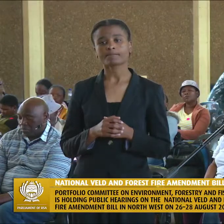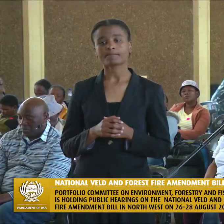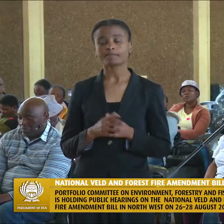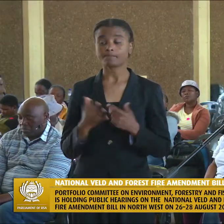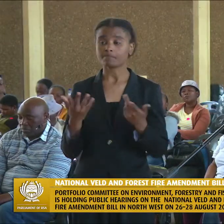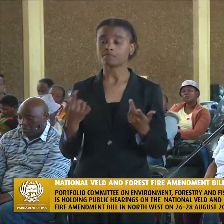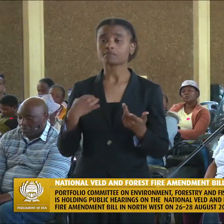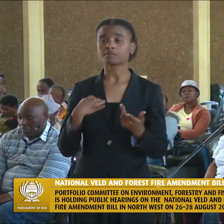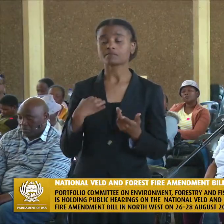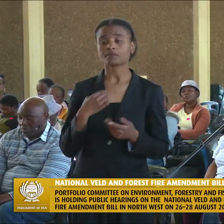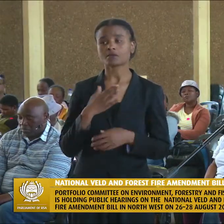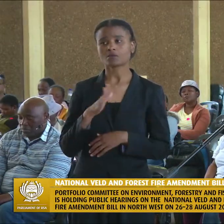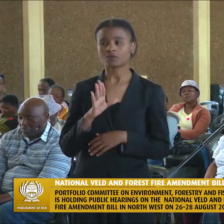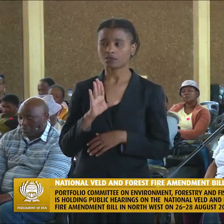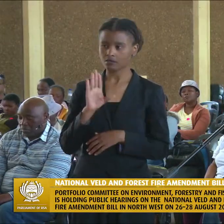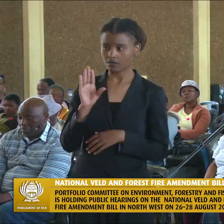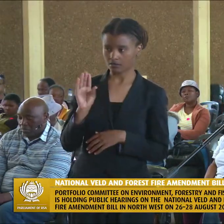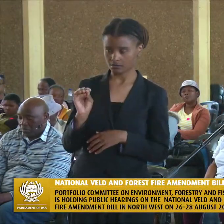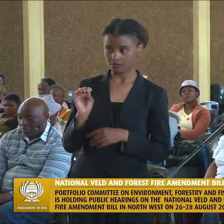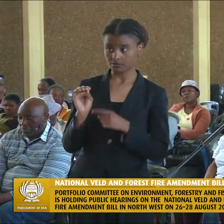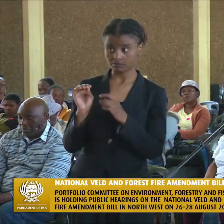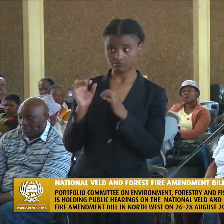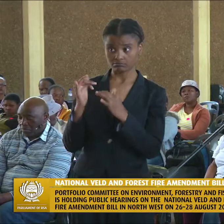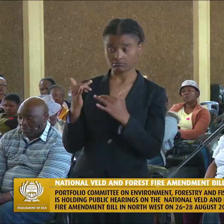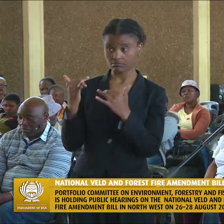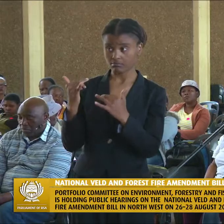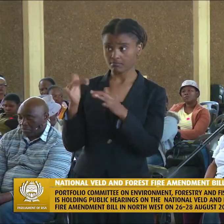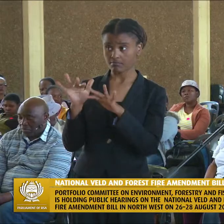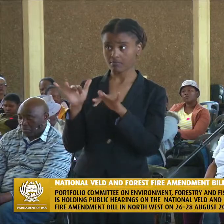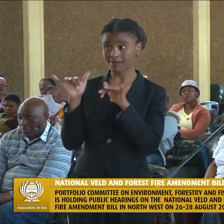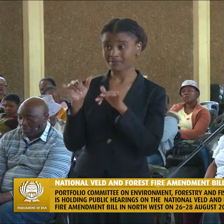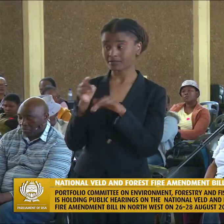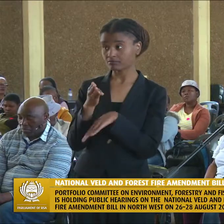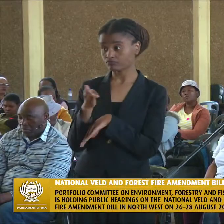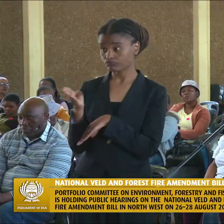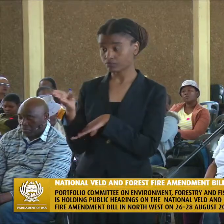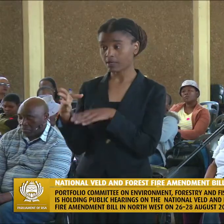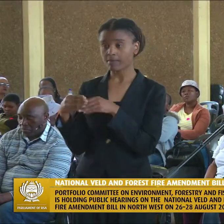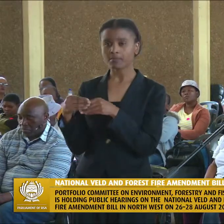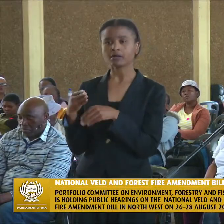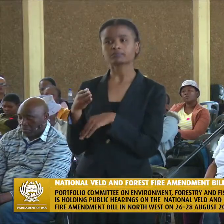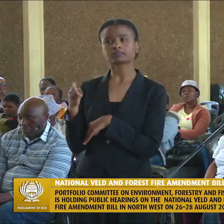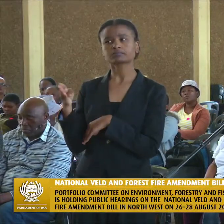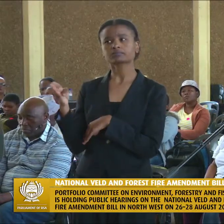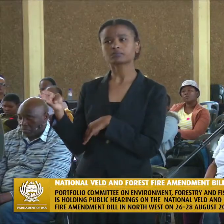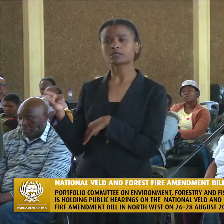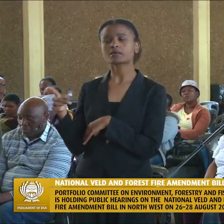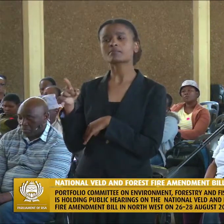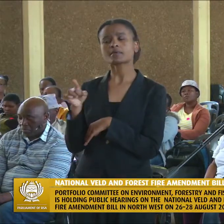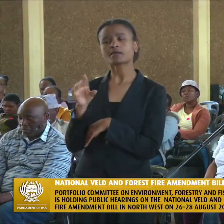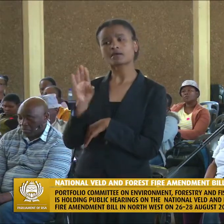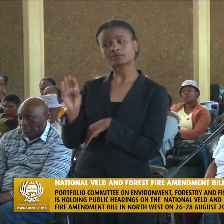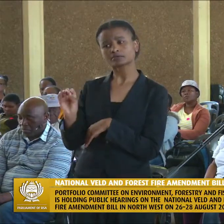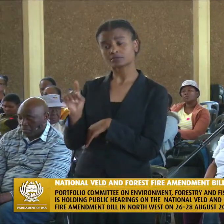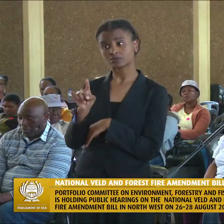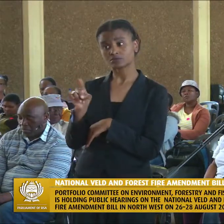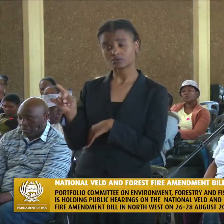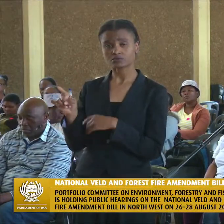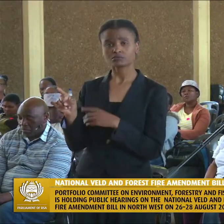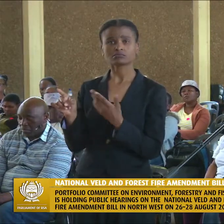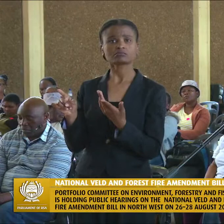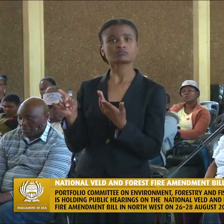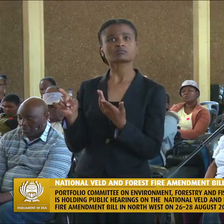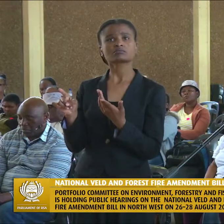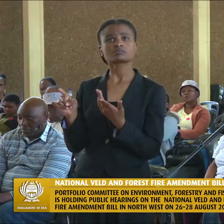what i would like to hear from the parliamentary delegation is that what are they doing as a